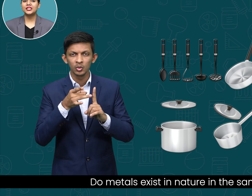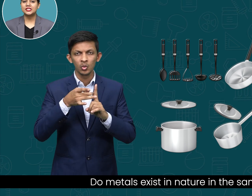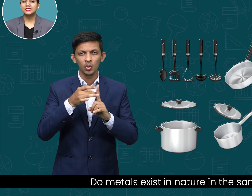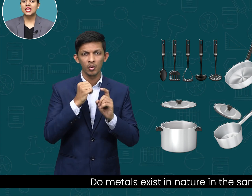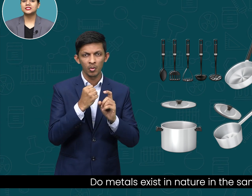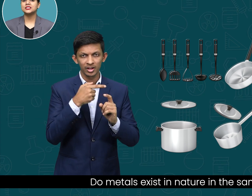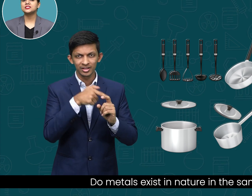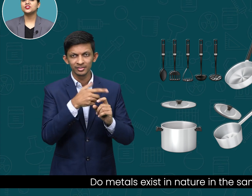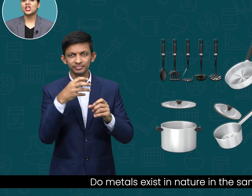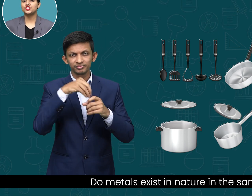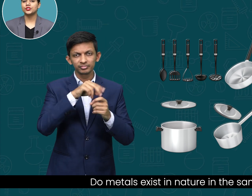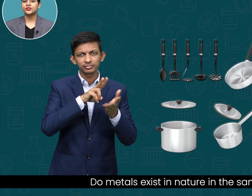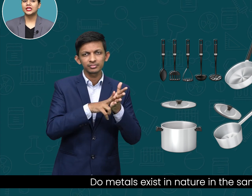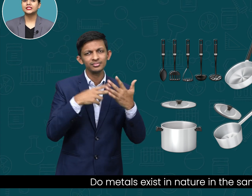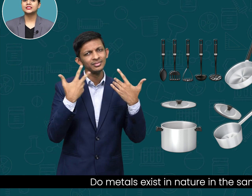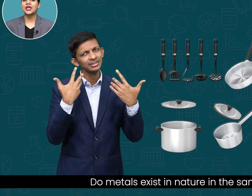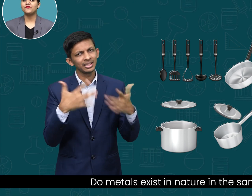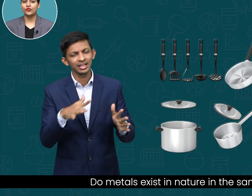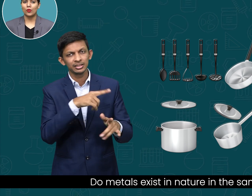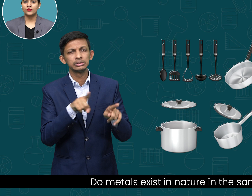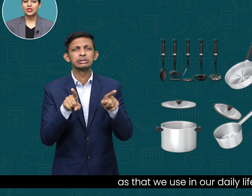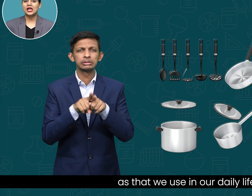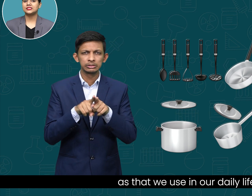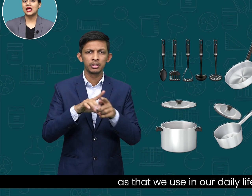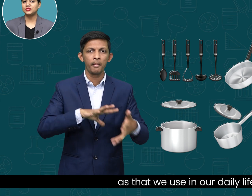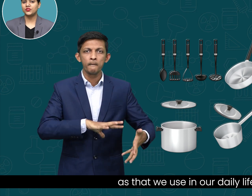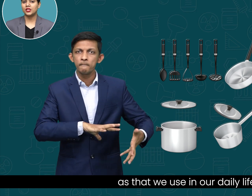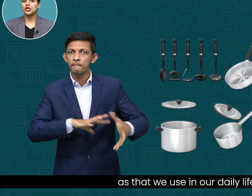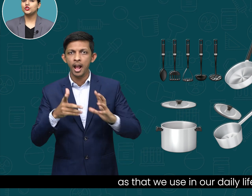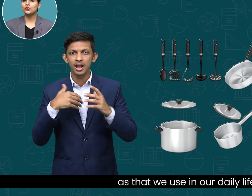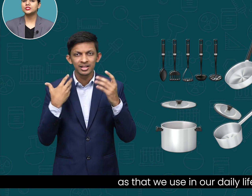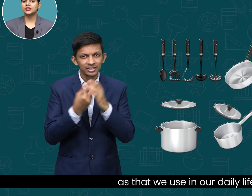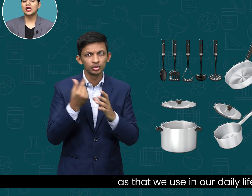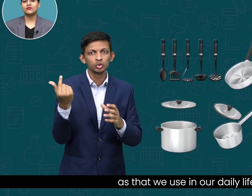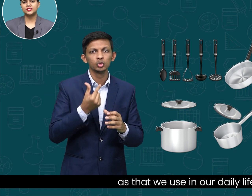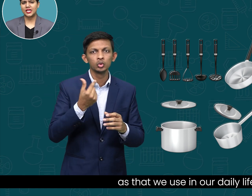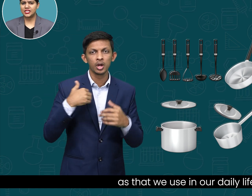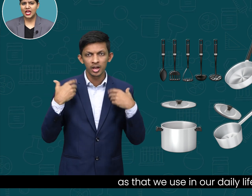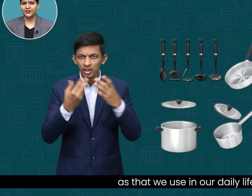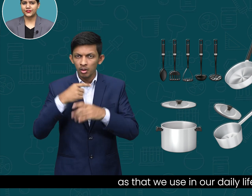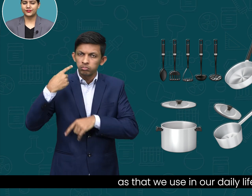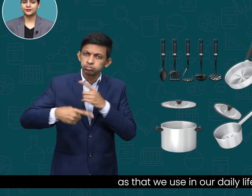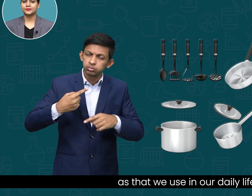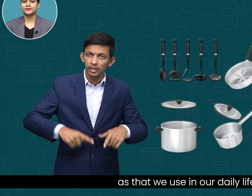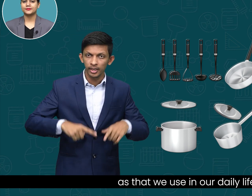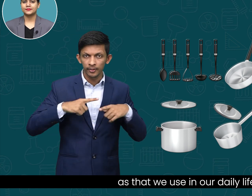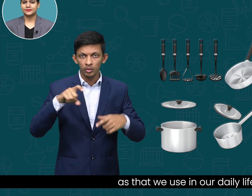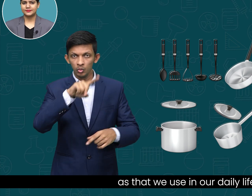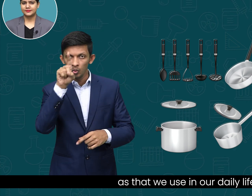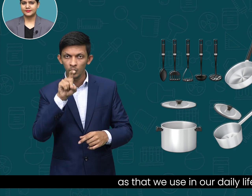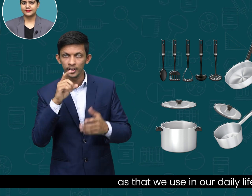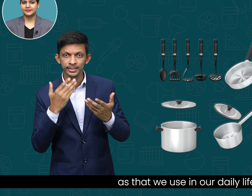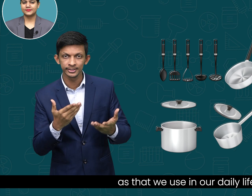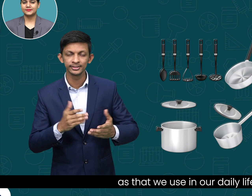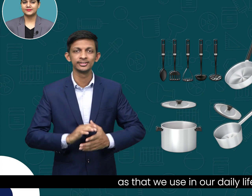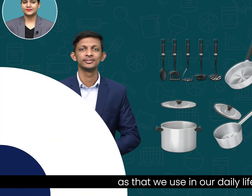Do metals exist in nature in the same form as that we use in our daily life?